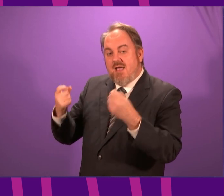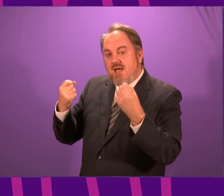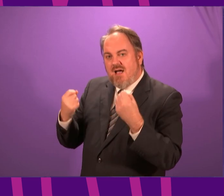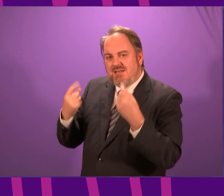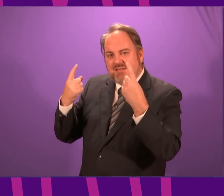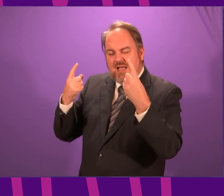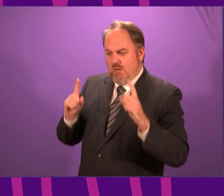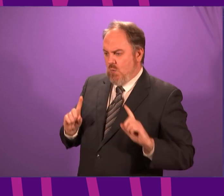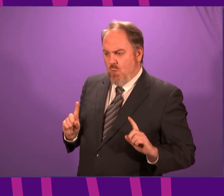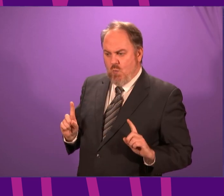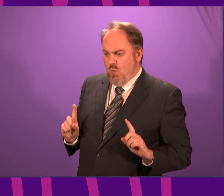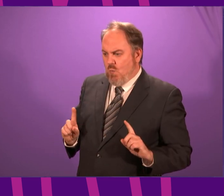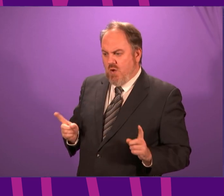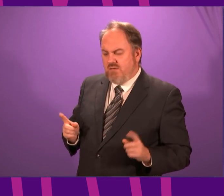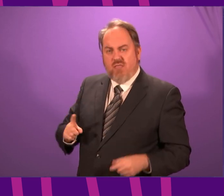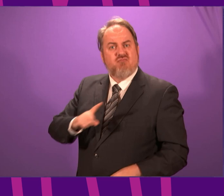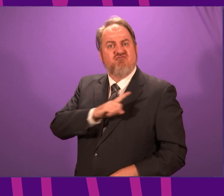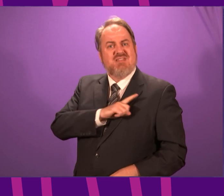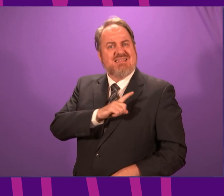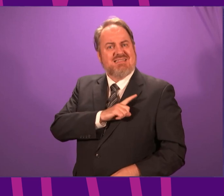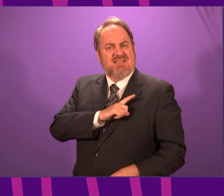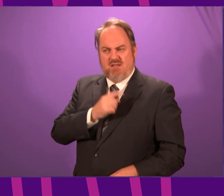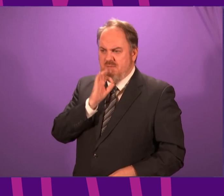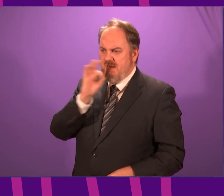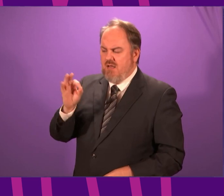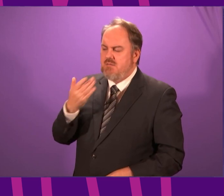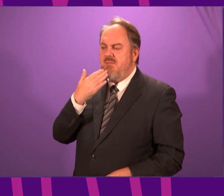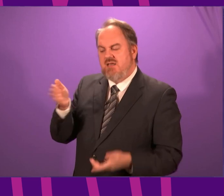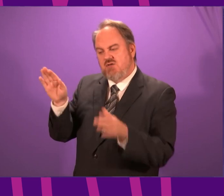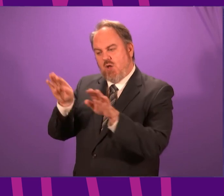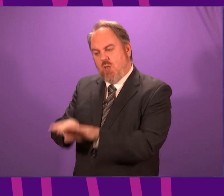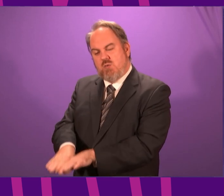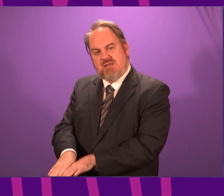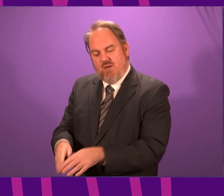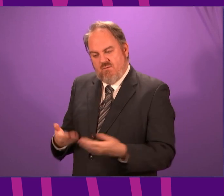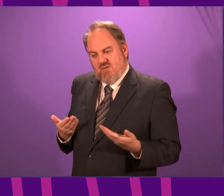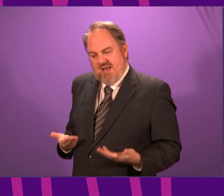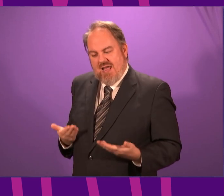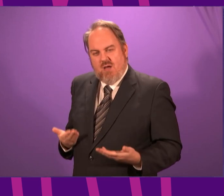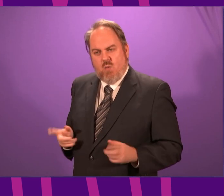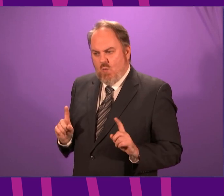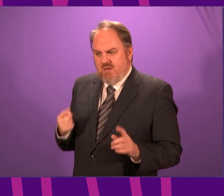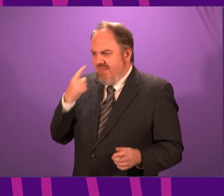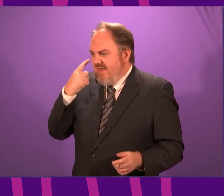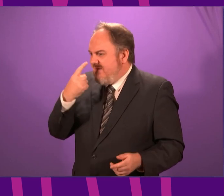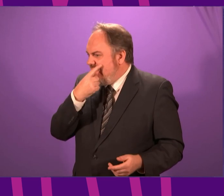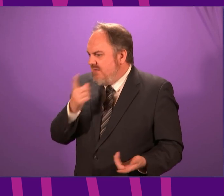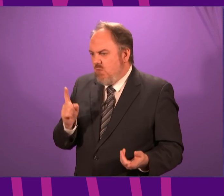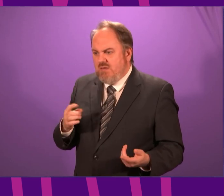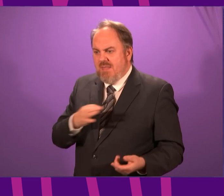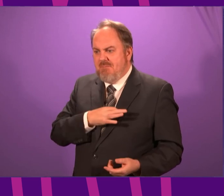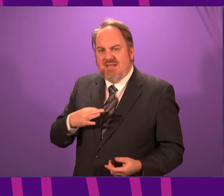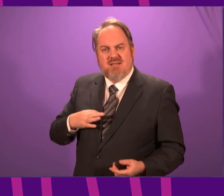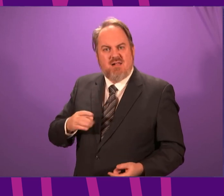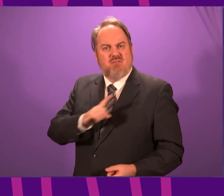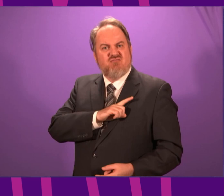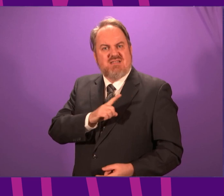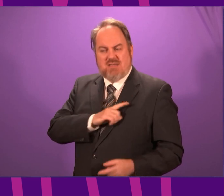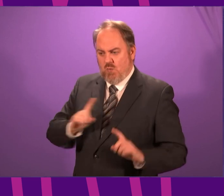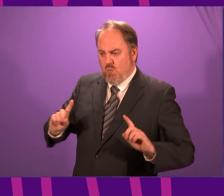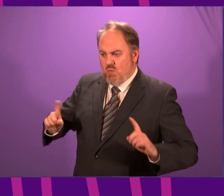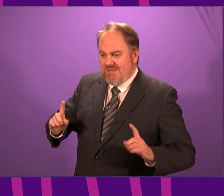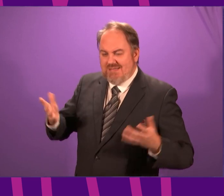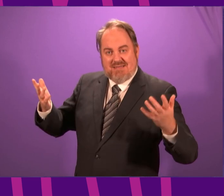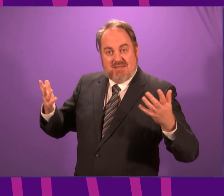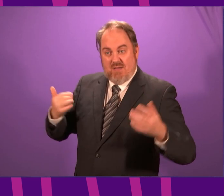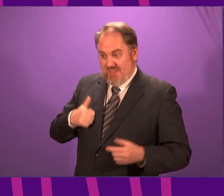what it is, what are the reasons behind and the evidence to support the decisions that the Scottish Government is making. That's what's